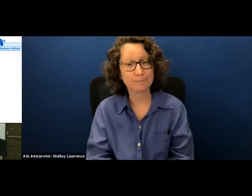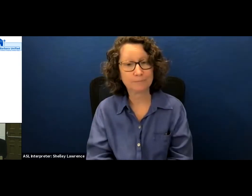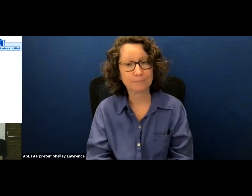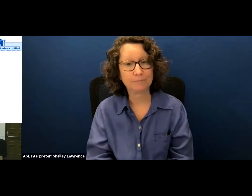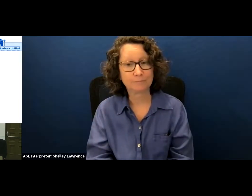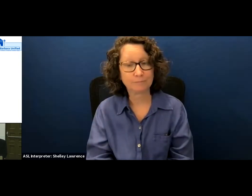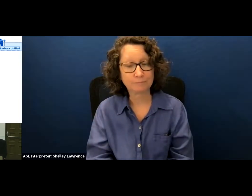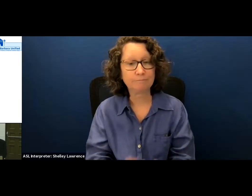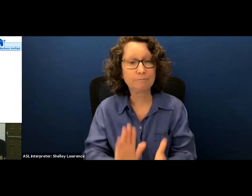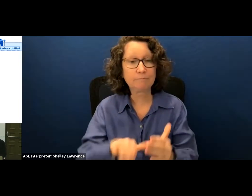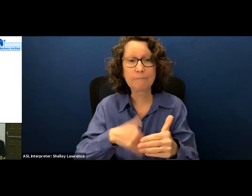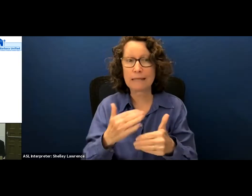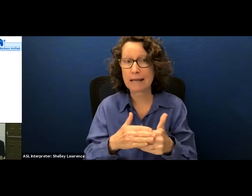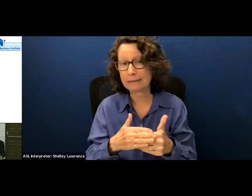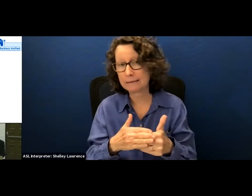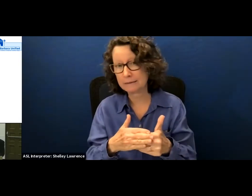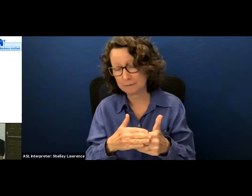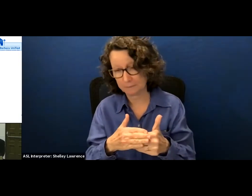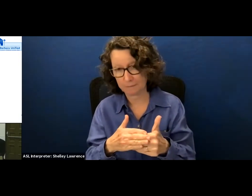Next slide.